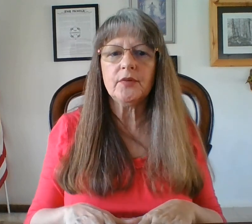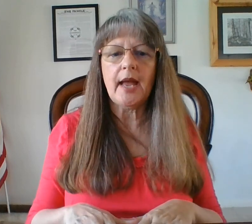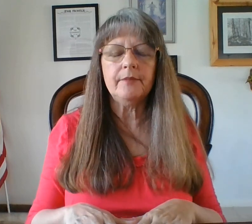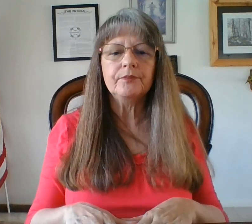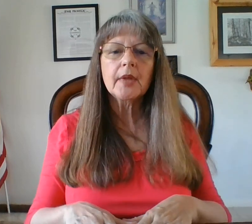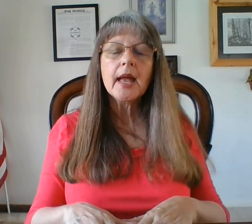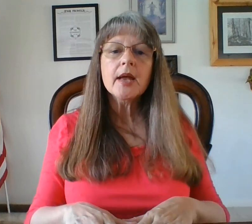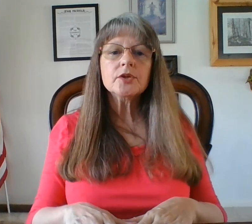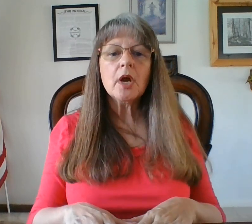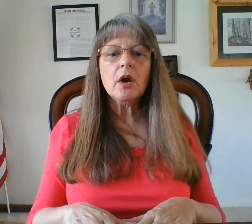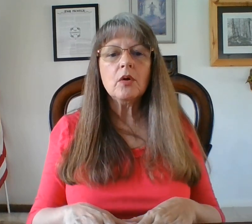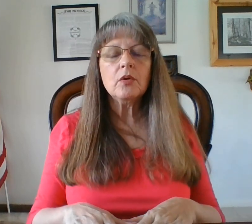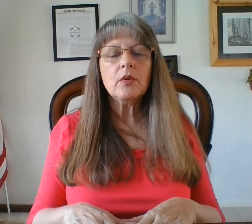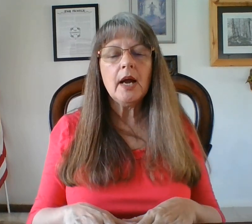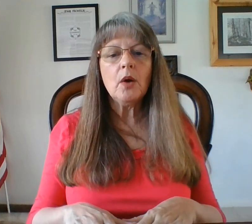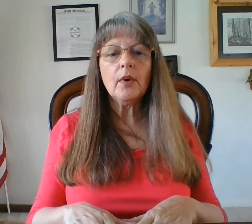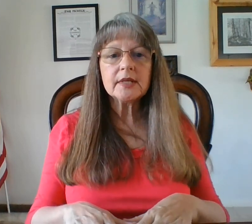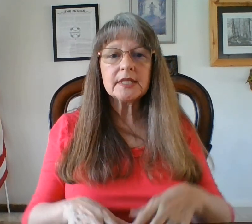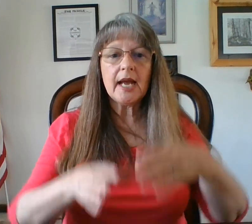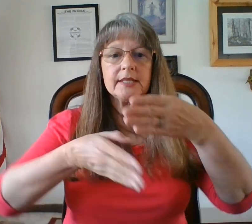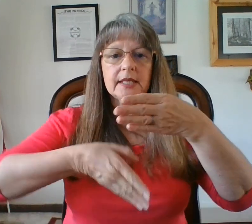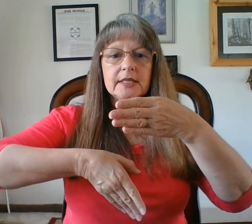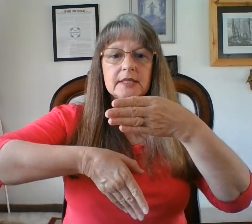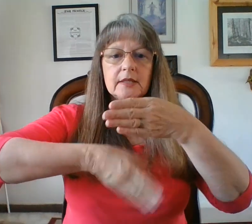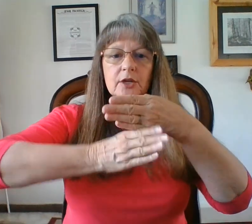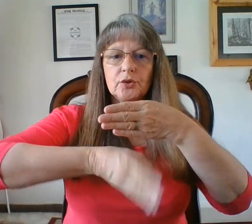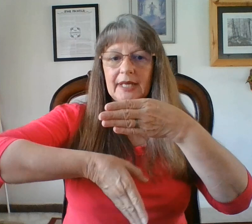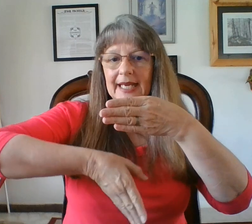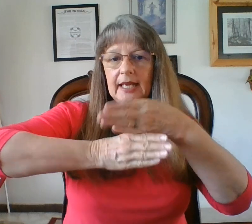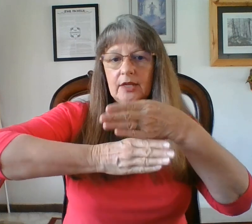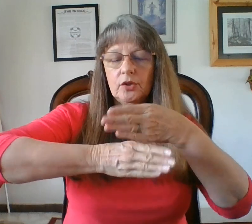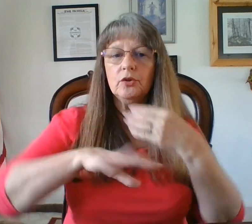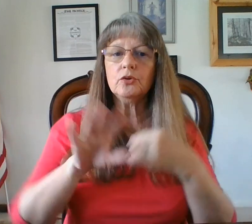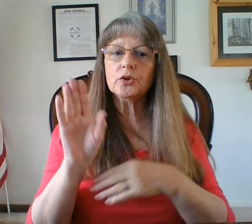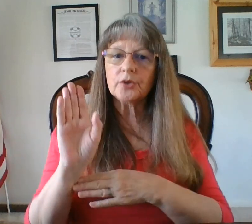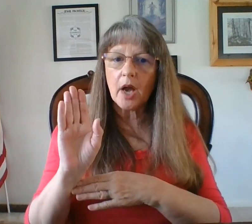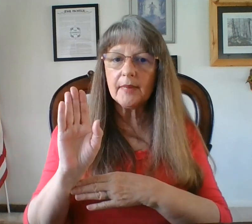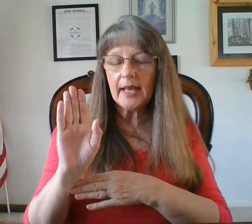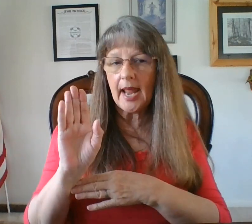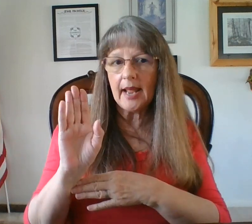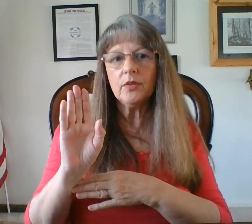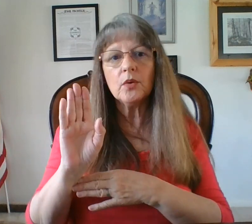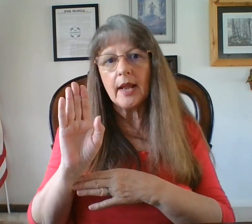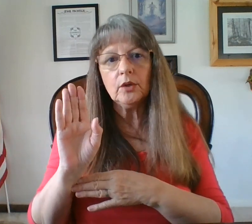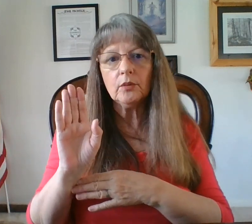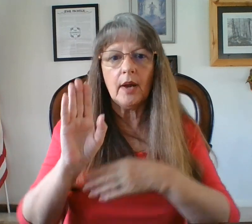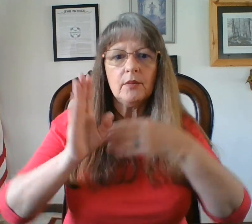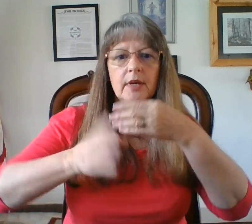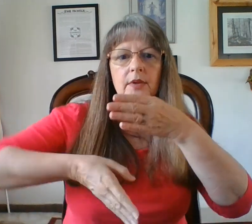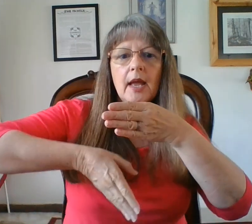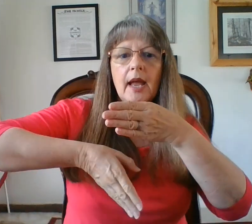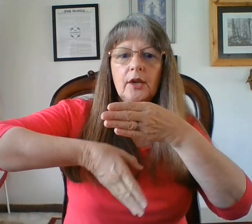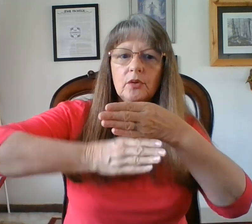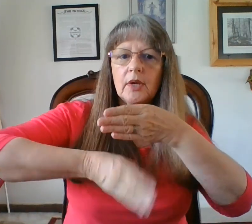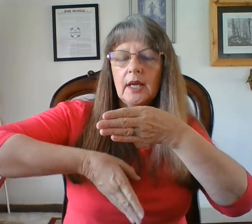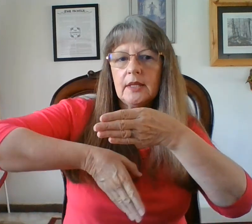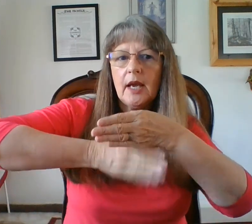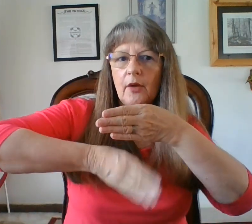that. So one of the signs is because you're kicking. So you use your dominant hand, the hand you write with, and you kick the